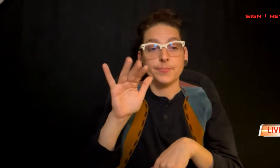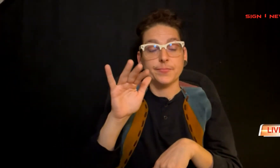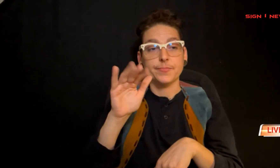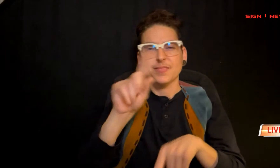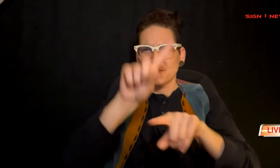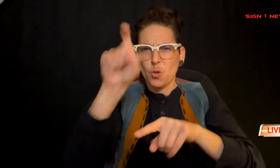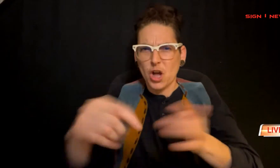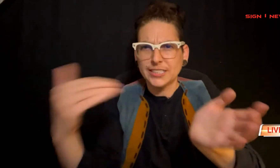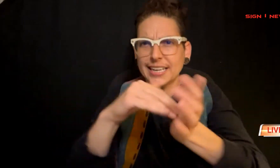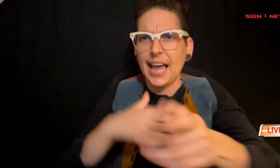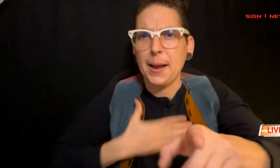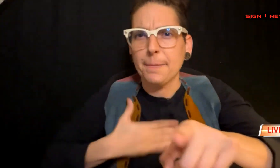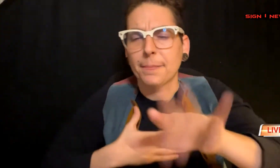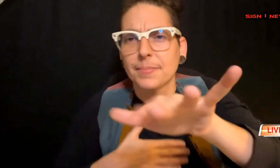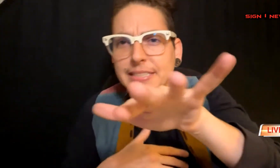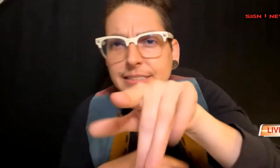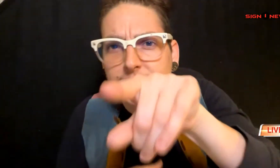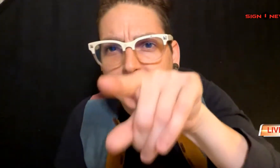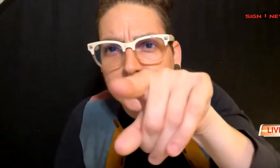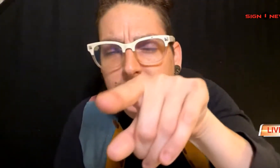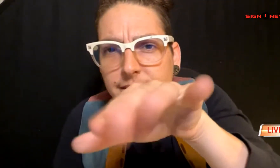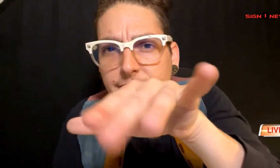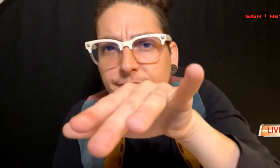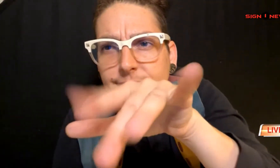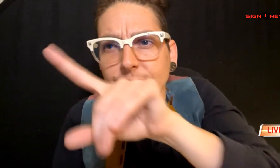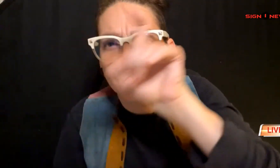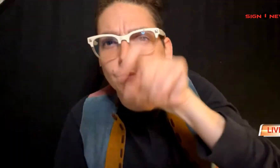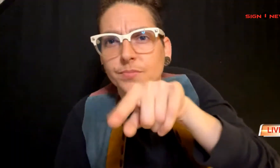found out what was the question again? I'm sorry, can you show it one more time?